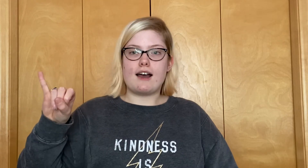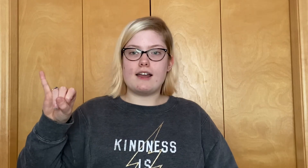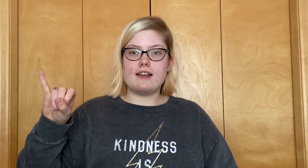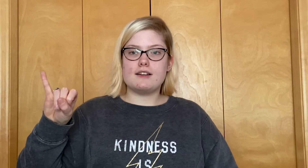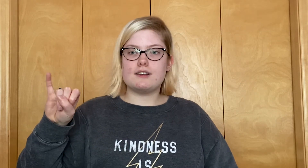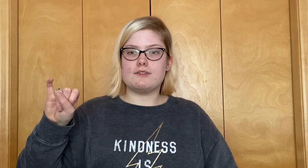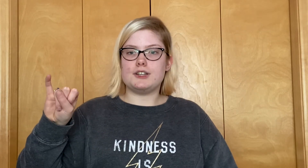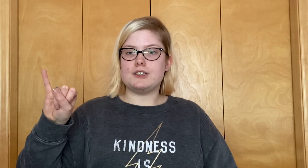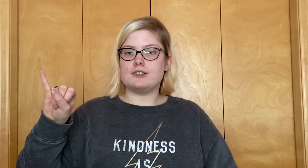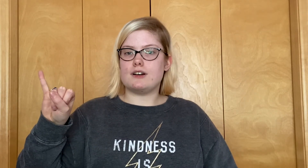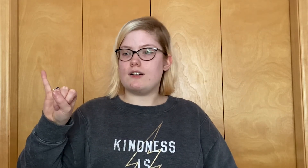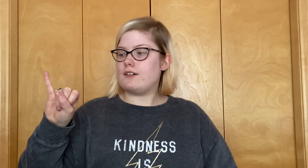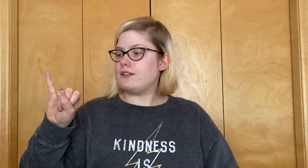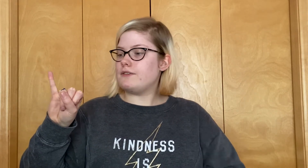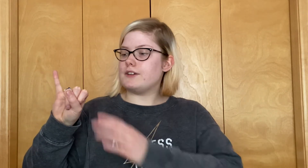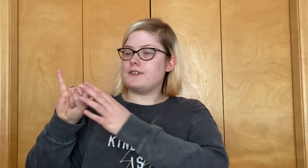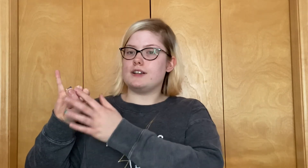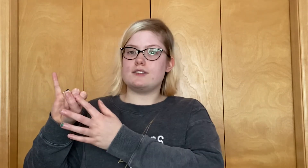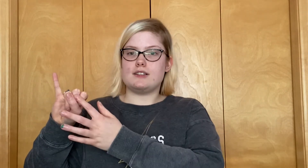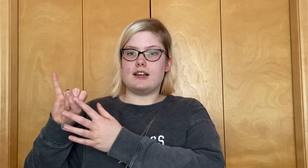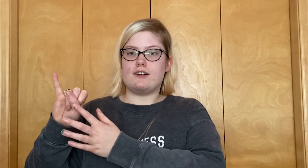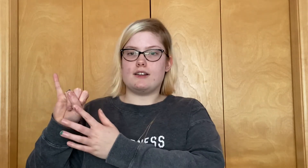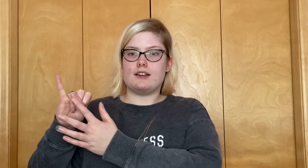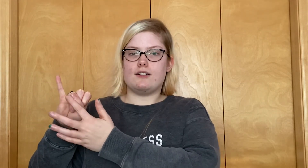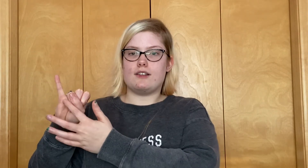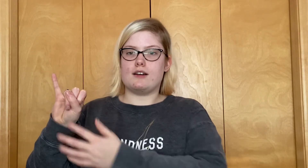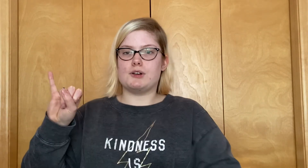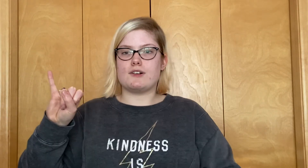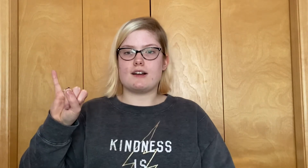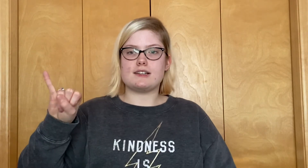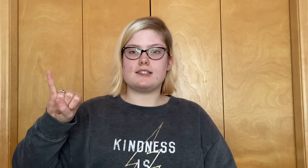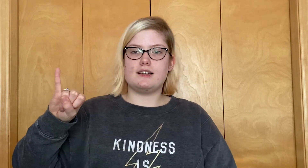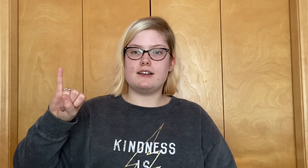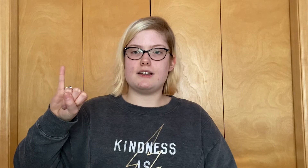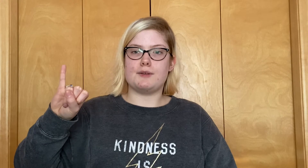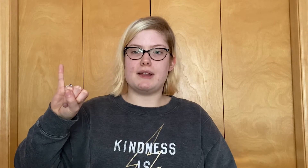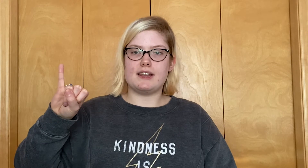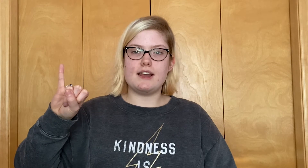I, which is all of your fingers down, your thumb across, and your pinky up.